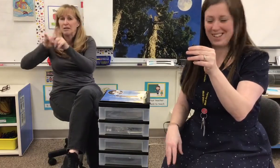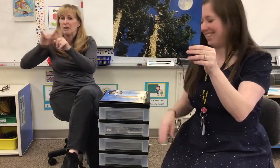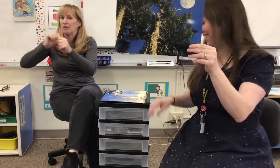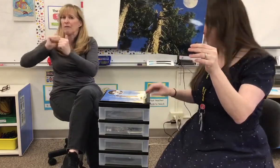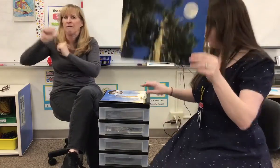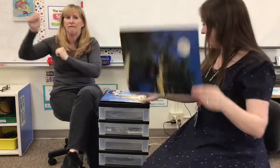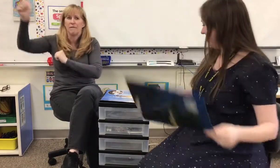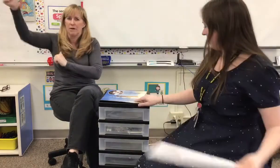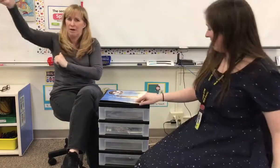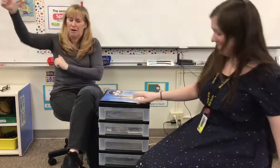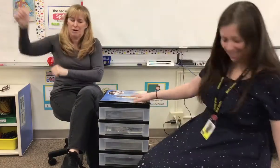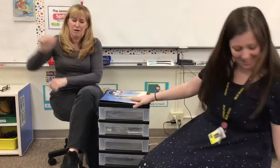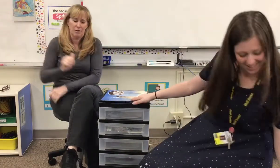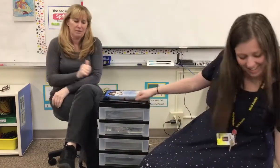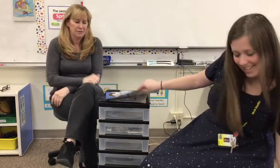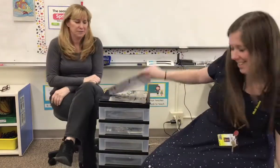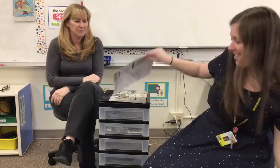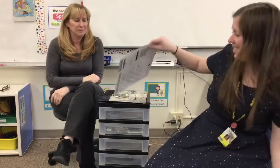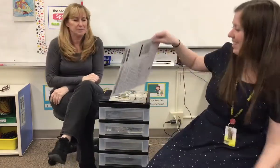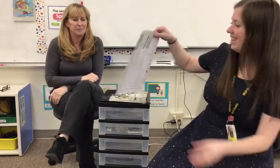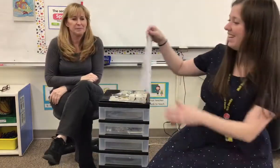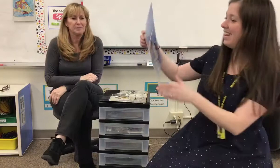away.